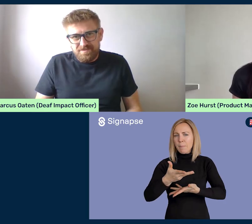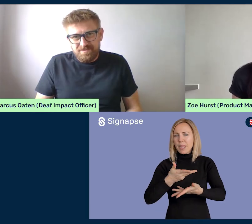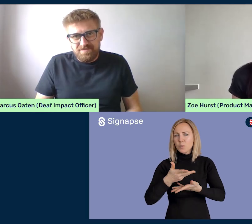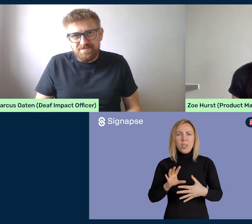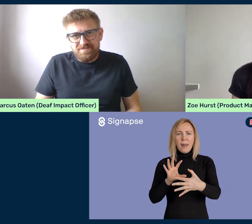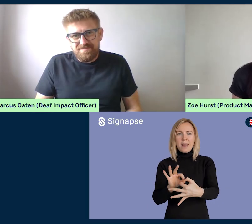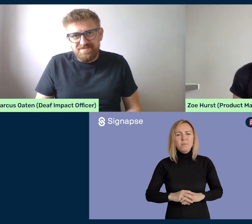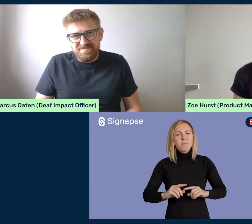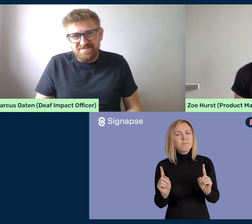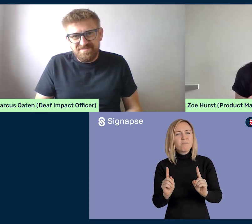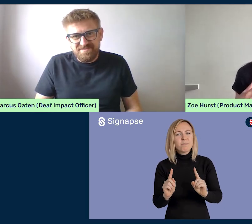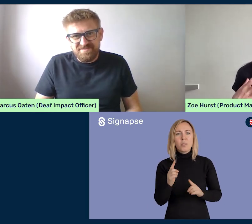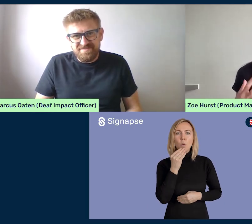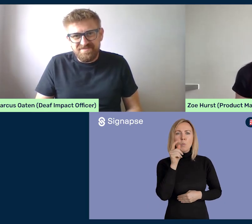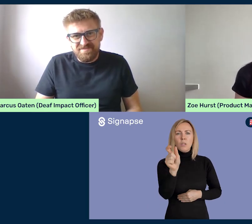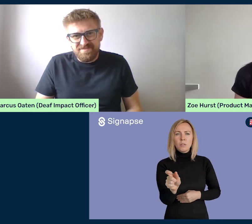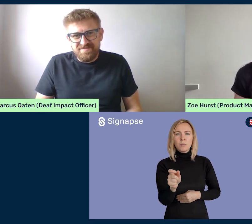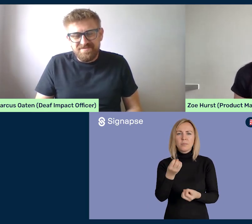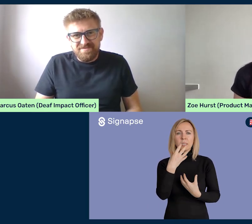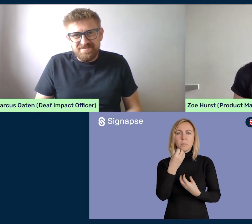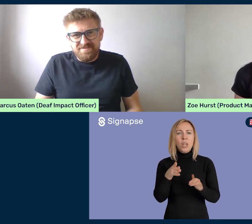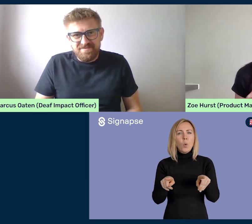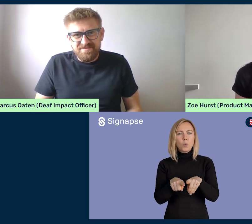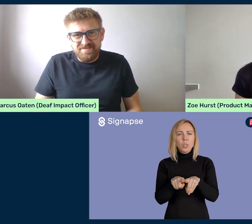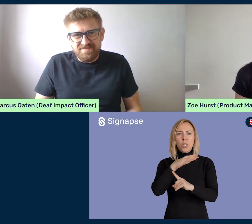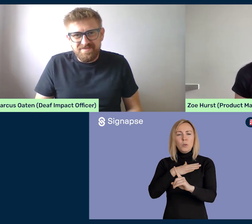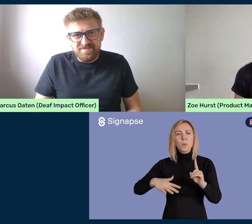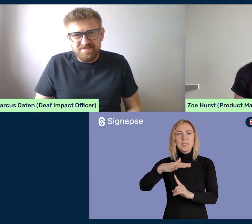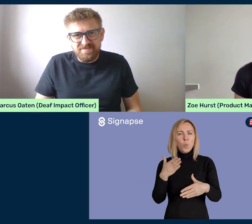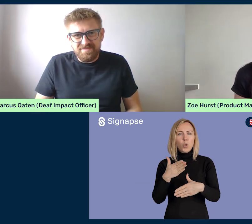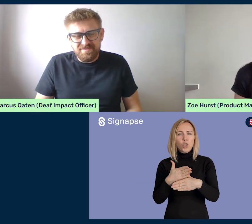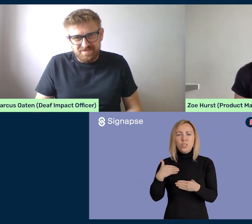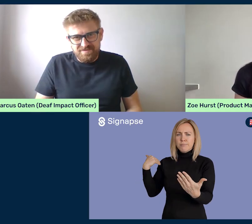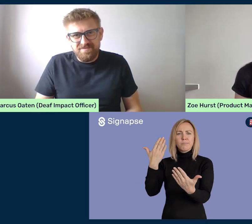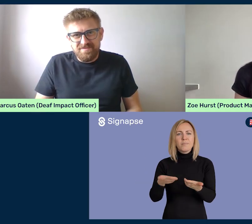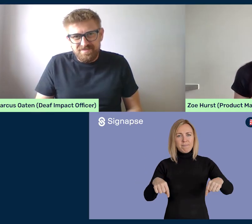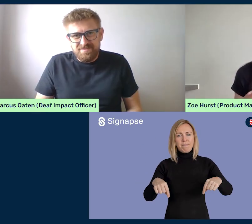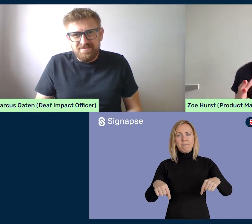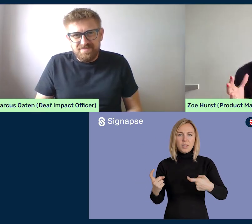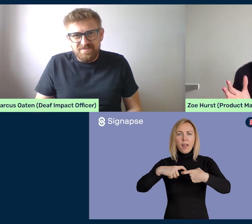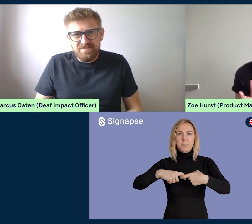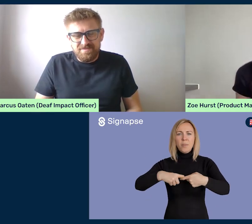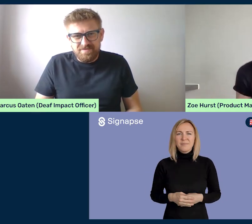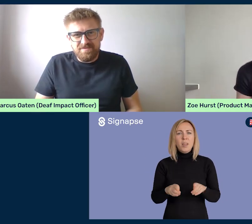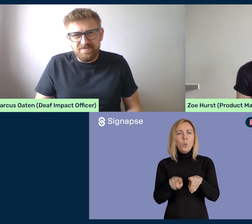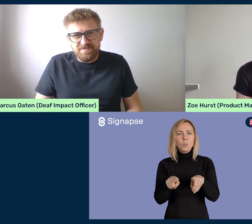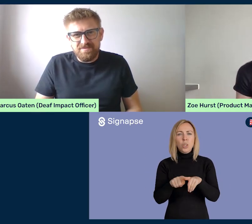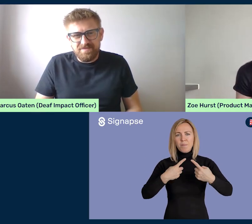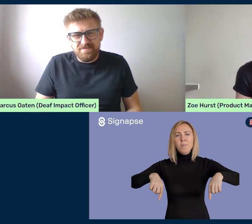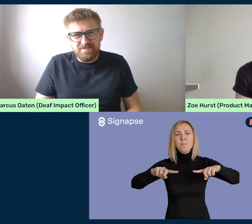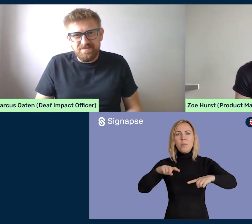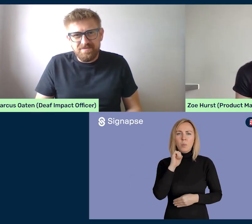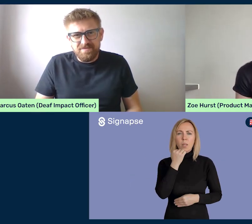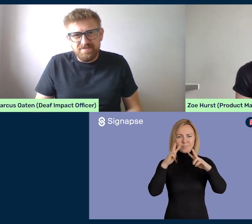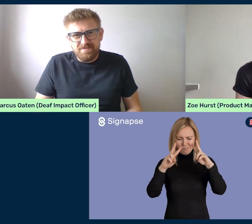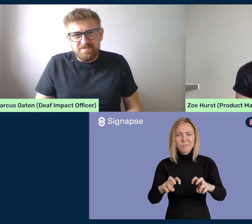to kind of chat with you around the user feedback and the community work you've been doing across a number of